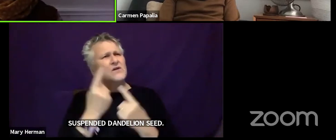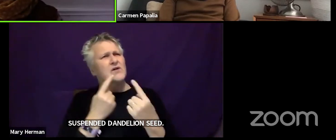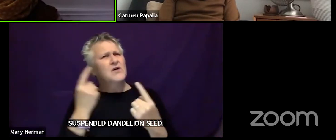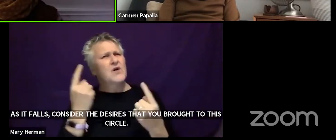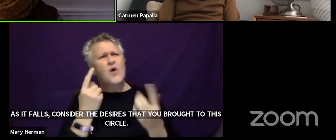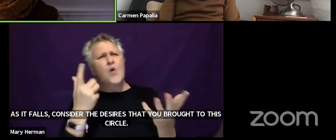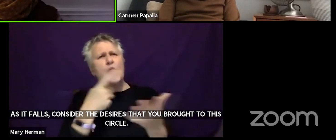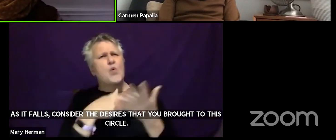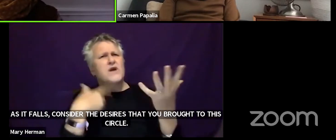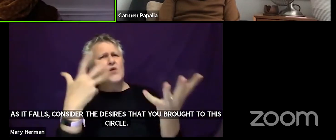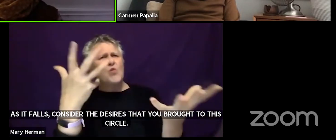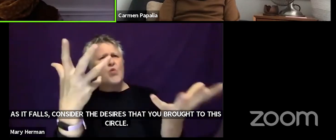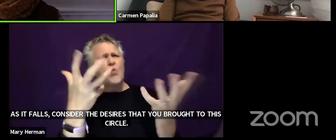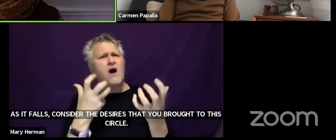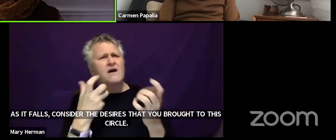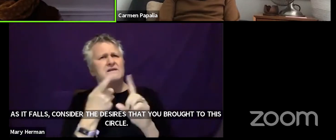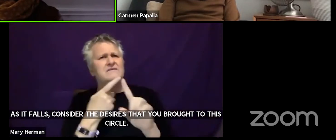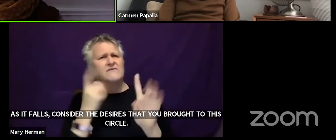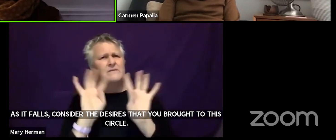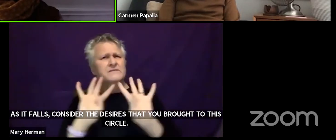together, lift them up.